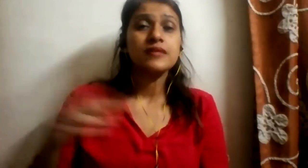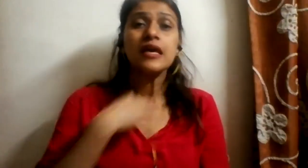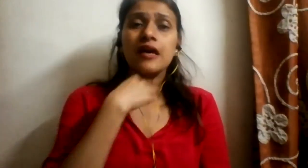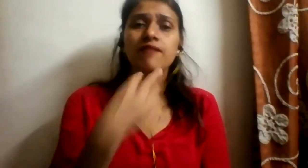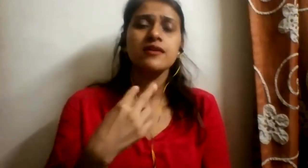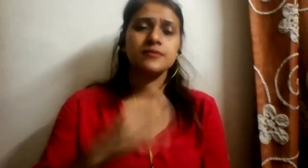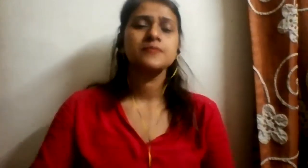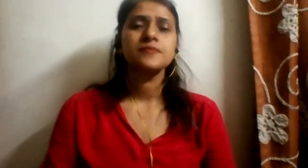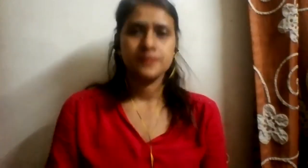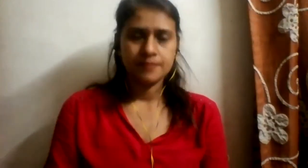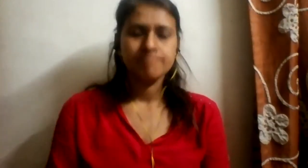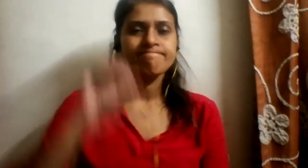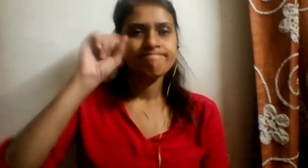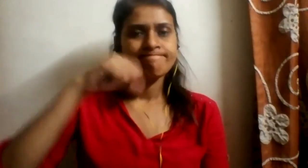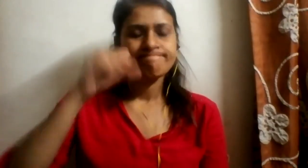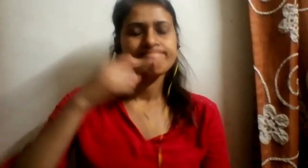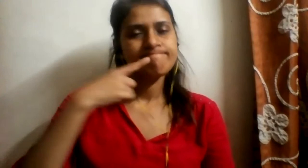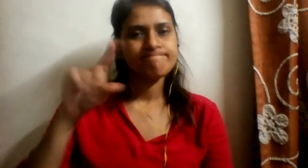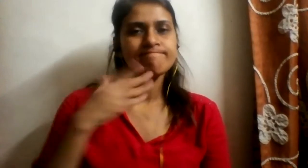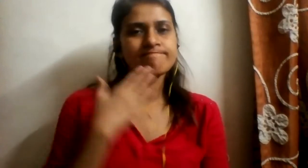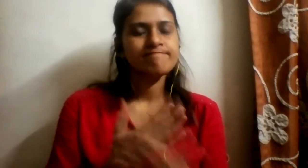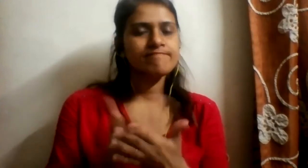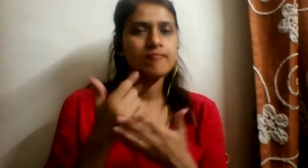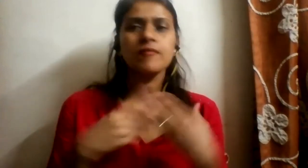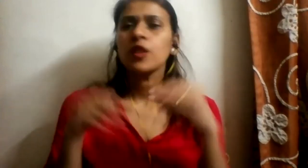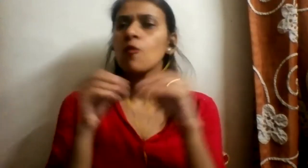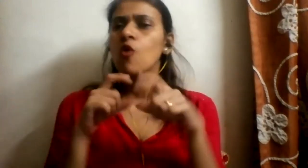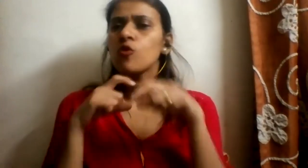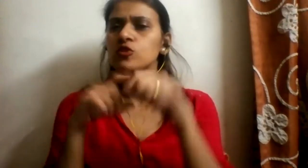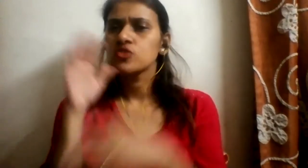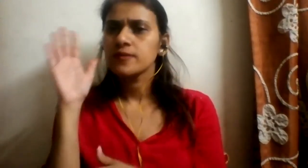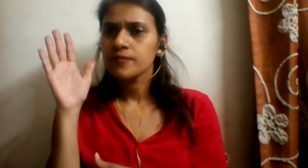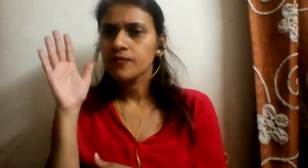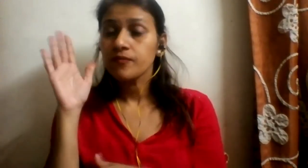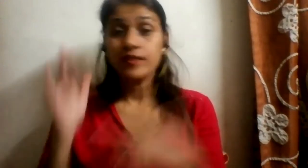Yes. So thank you, sir. Yeah. Any more question? It's an interesting group. So.